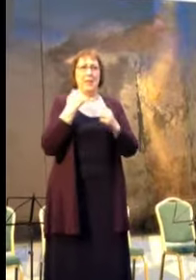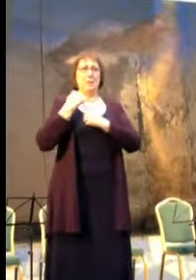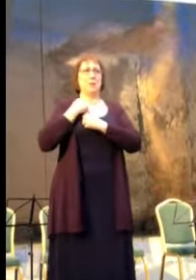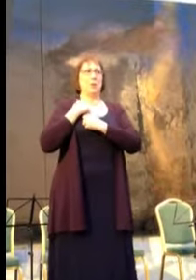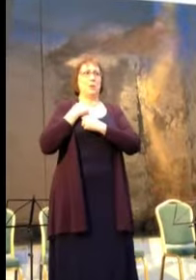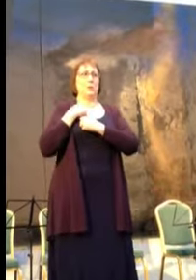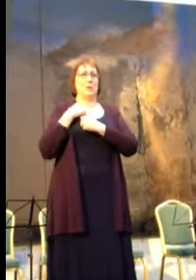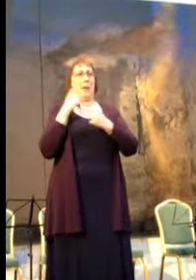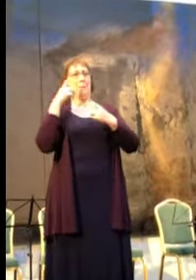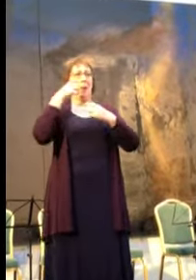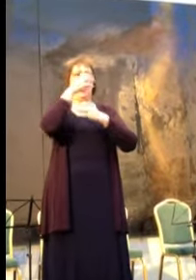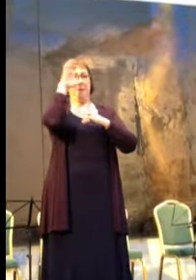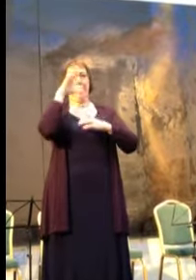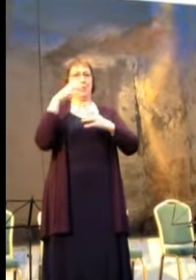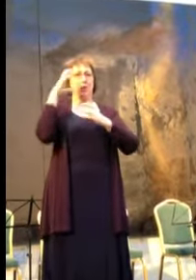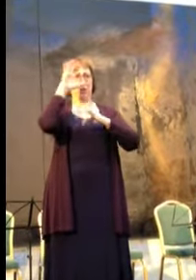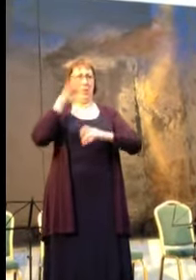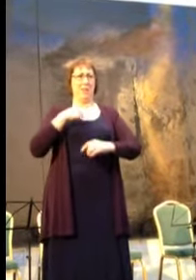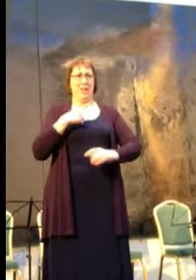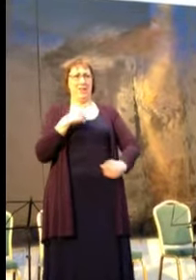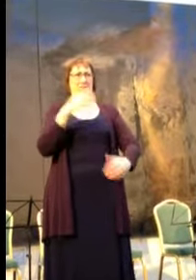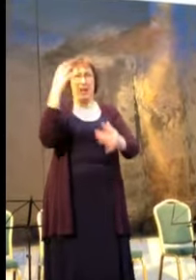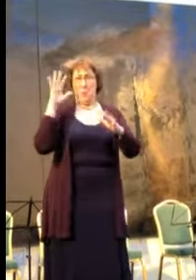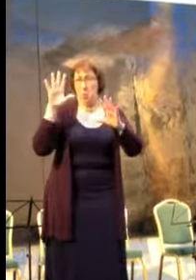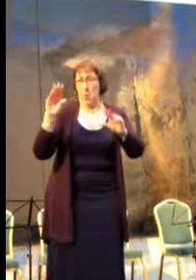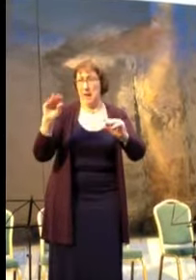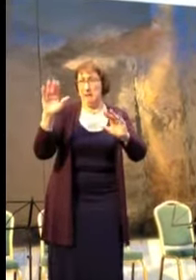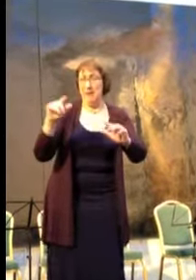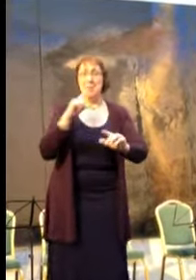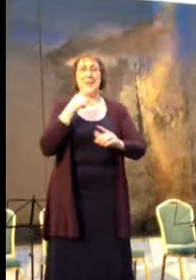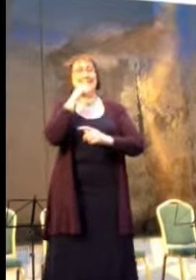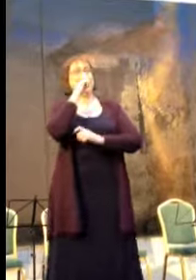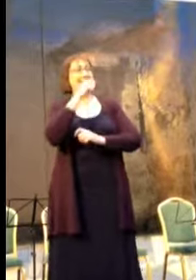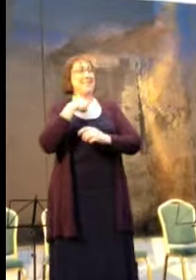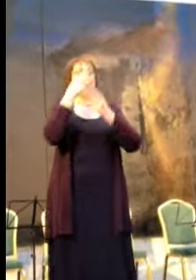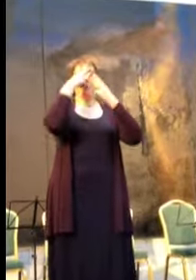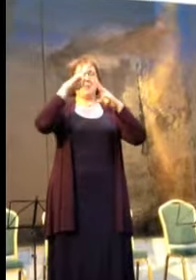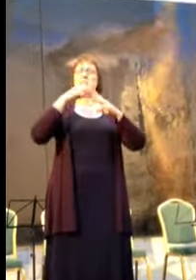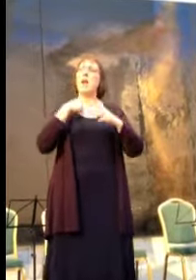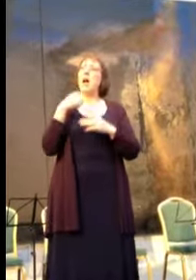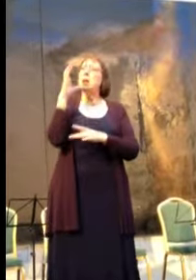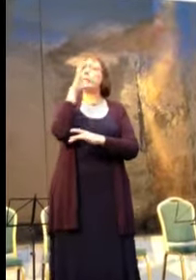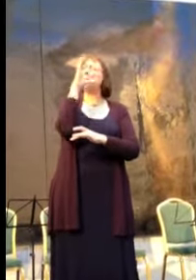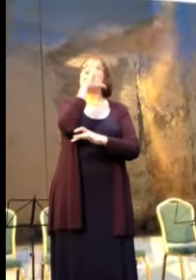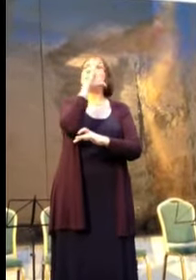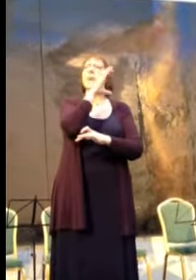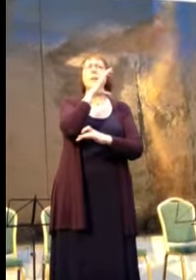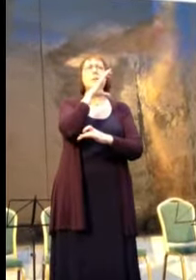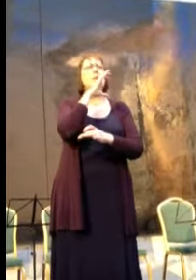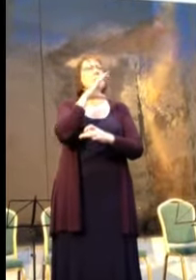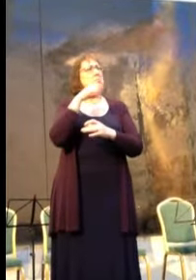I am commander-in-chief were getting very wet, I said that my presidency would seek to be one that seeks to be